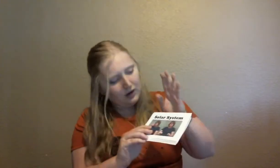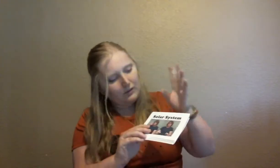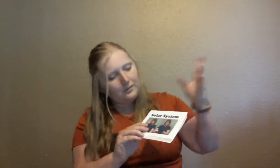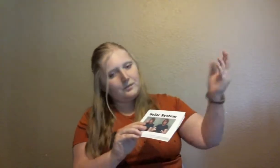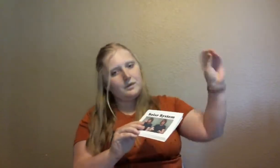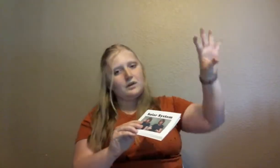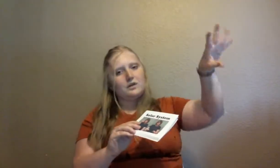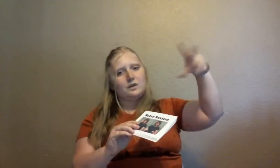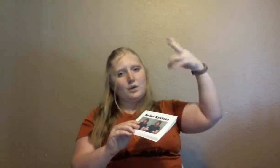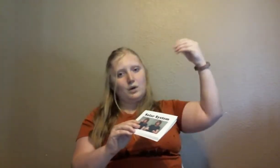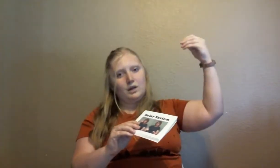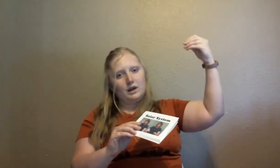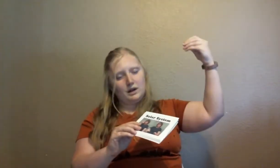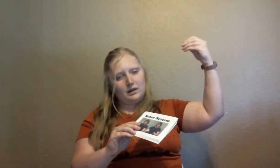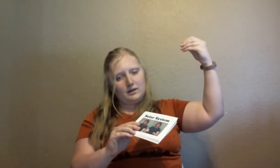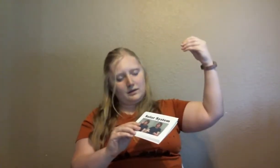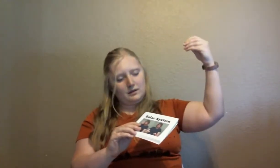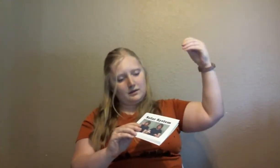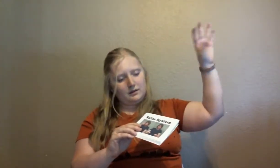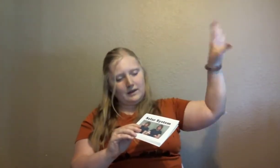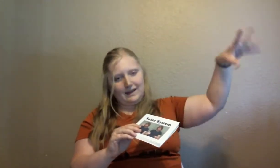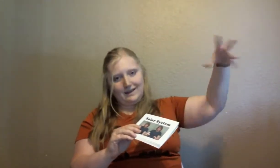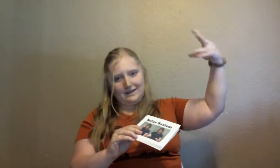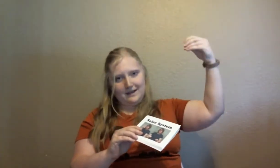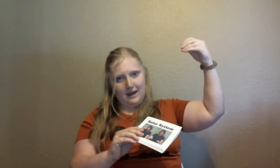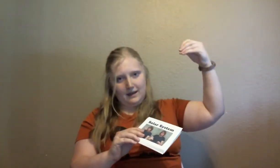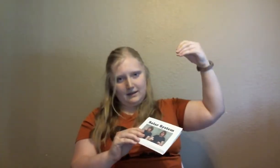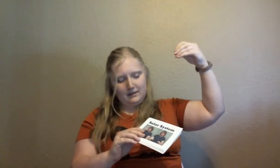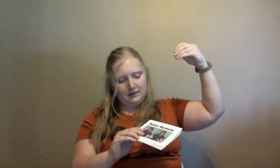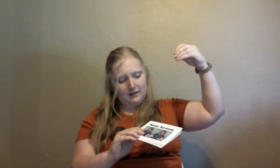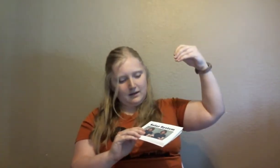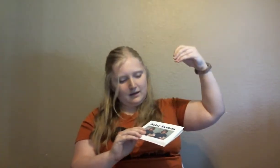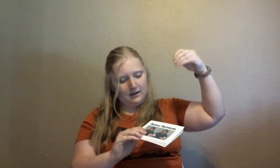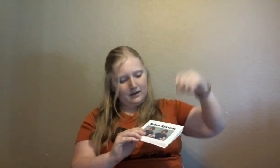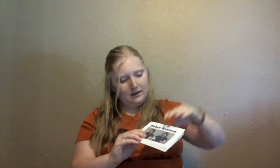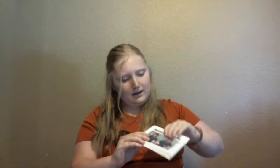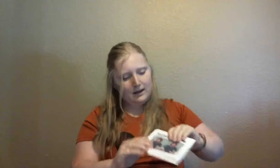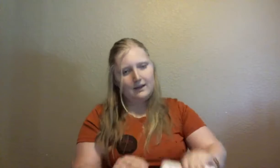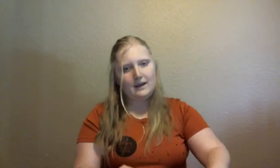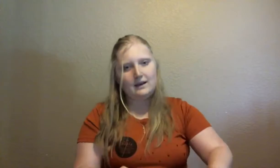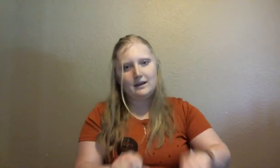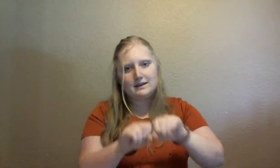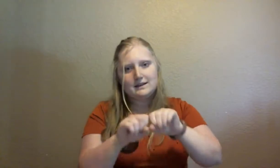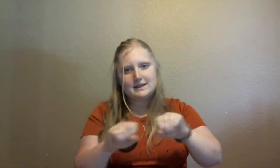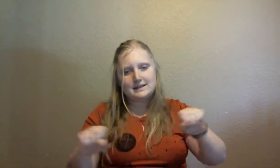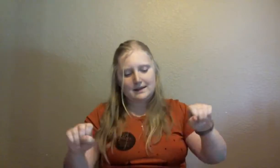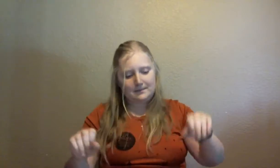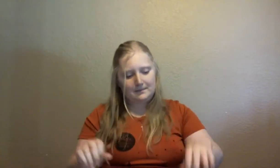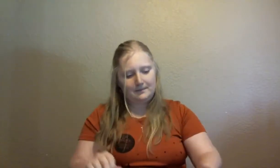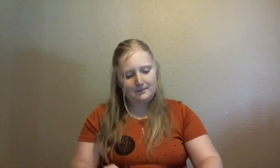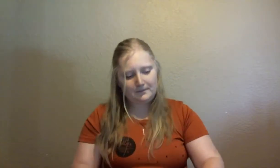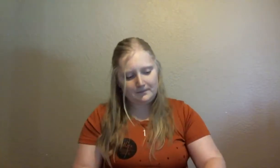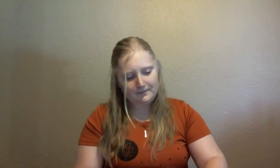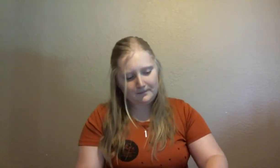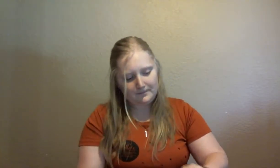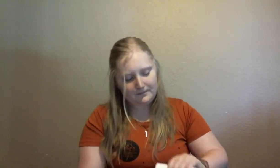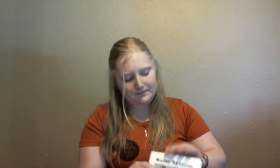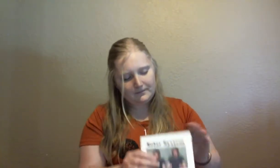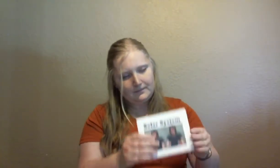Oh, solar, like the sun, and then system.